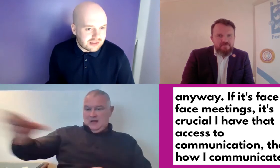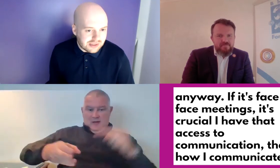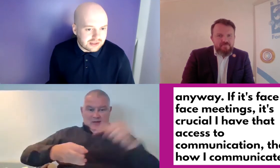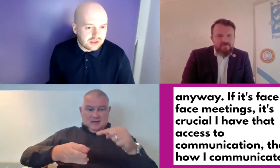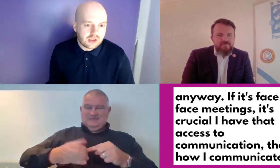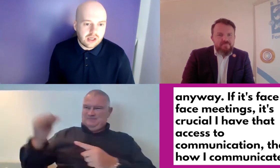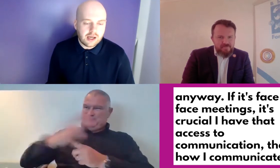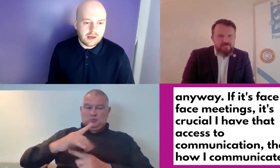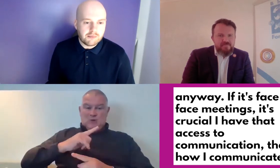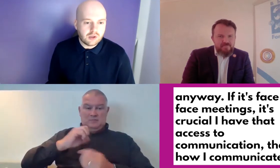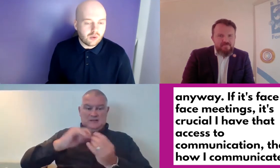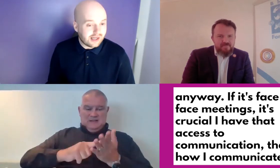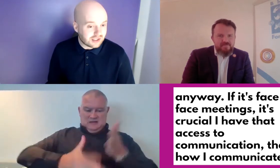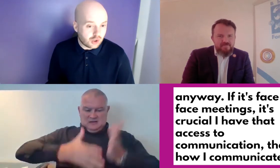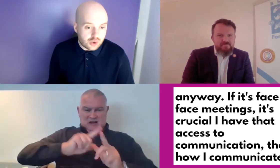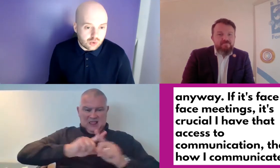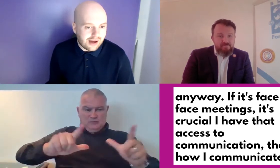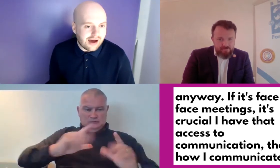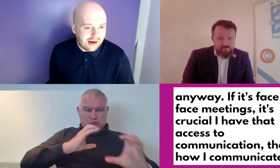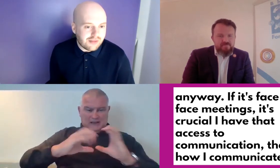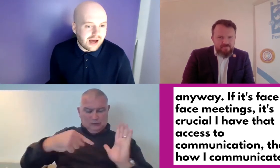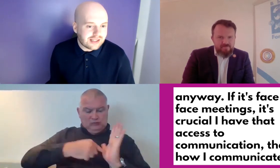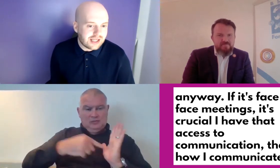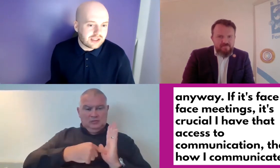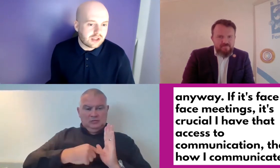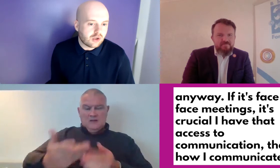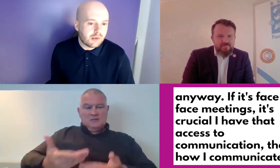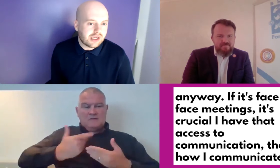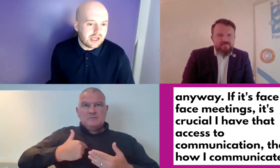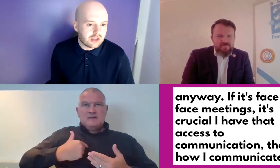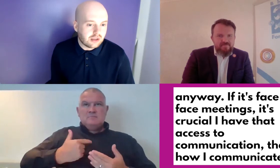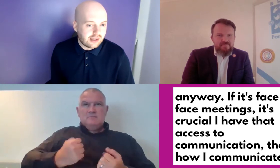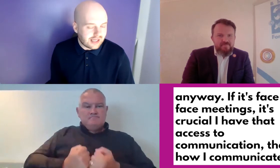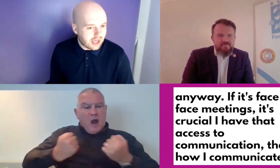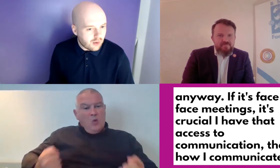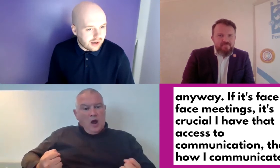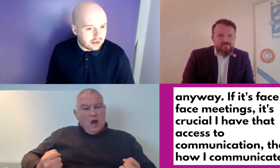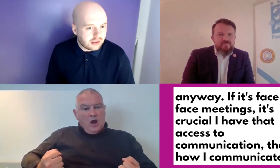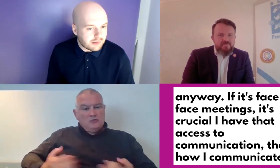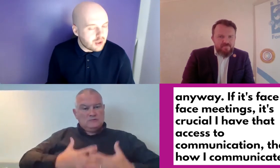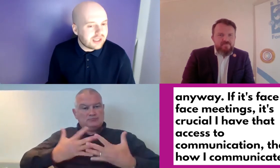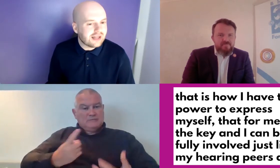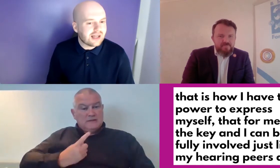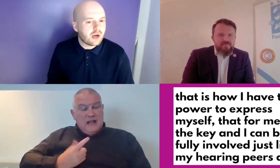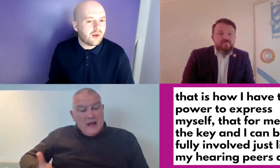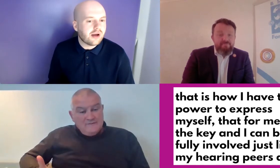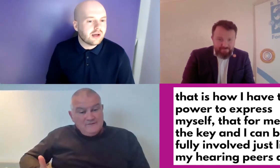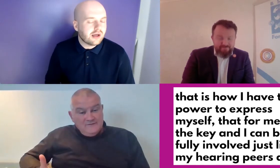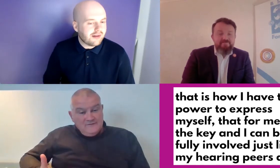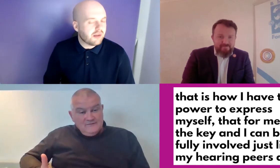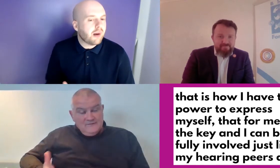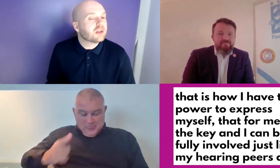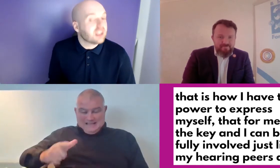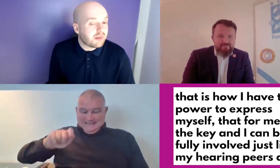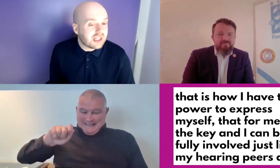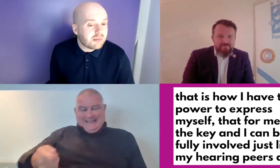face-to-face meetings, it's crucial that I have that access to communication. That's how I communicate. That's how I have